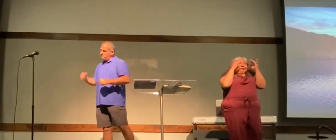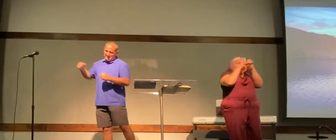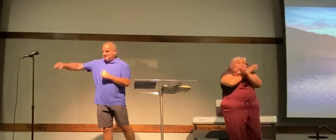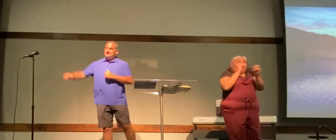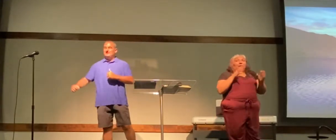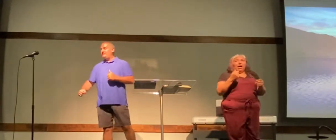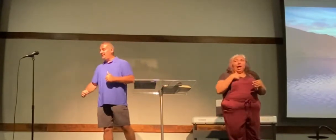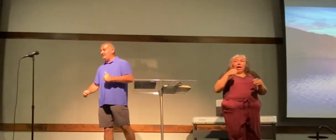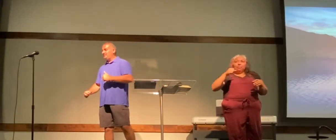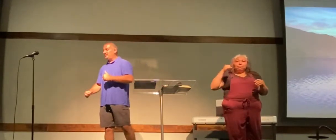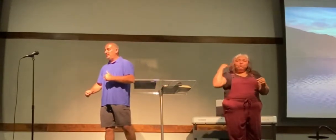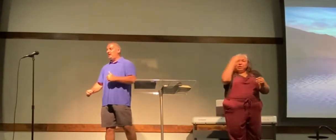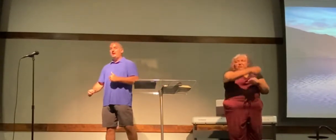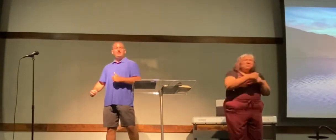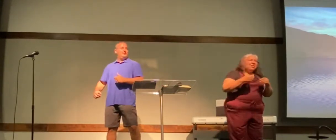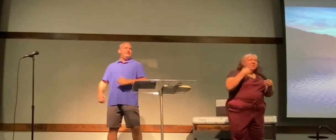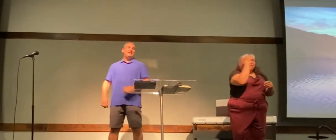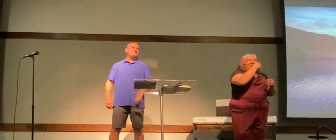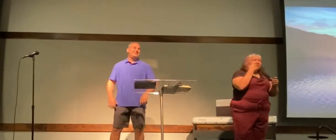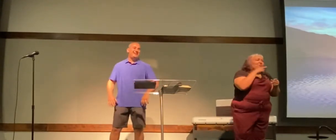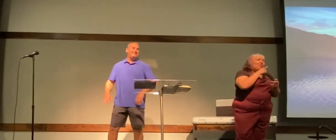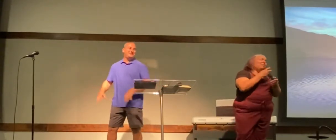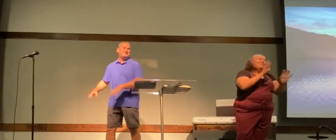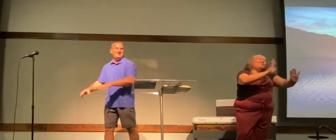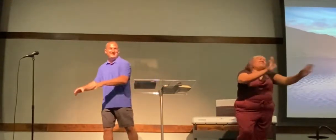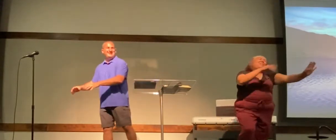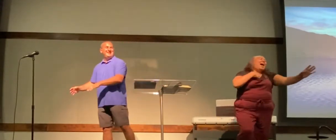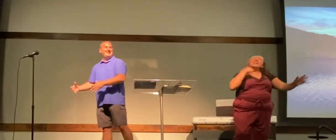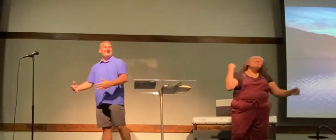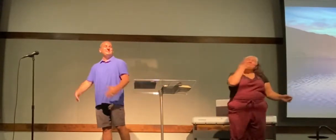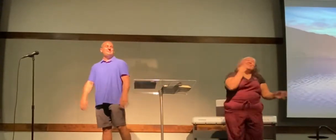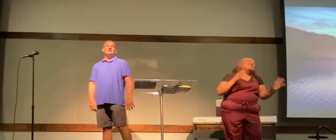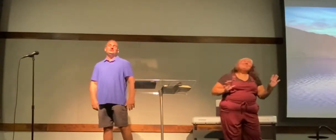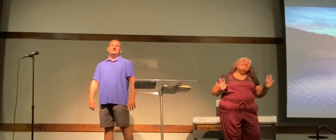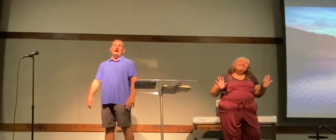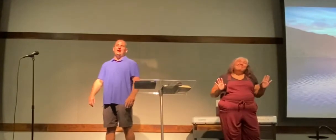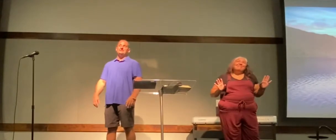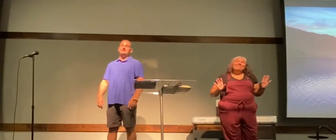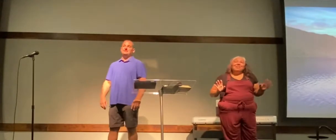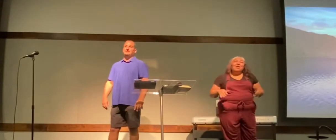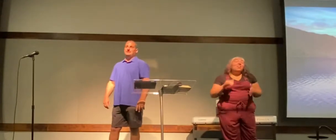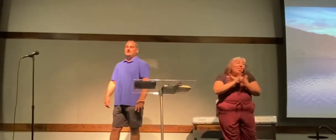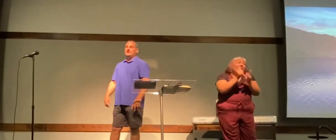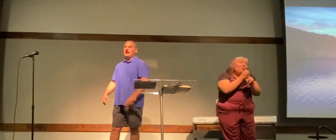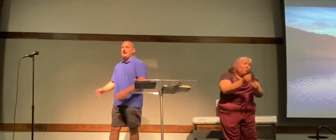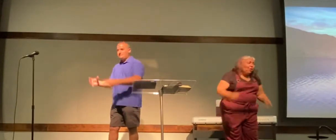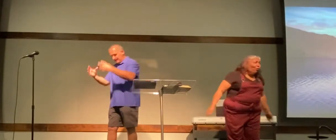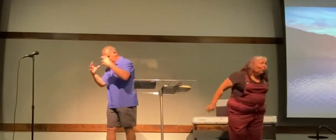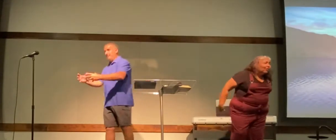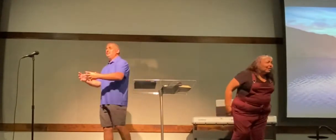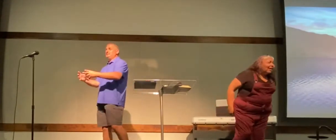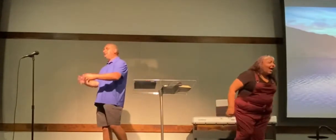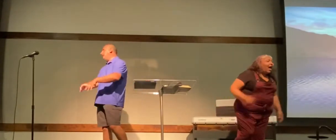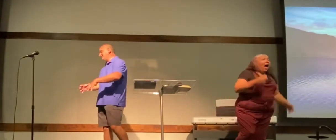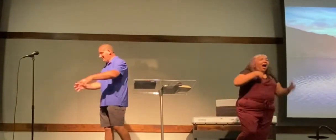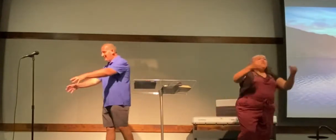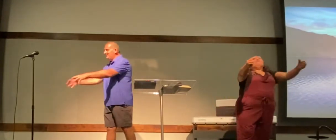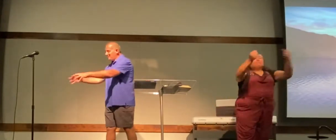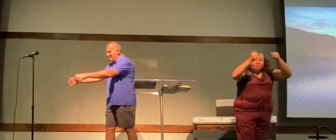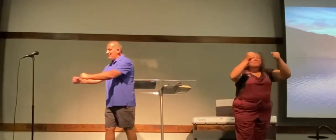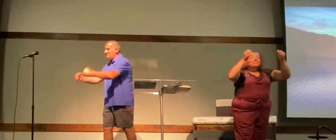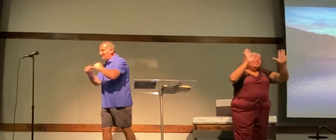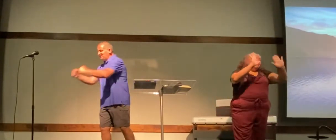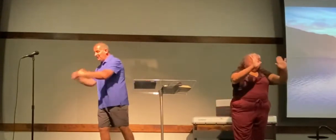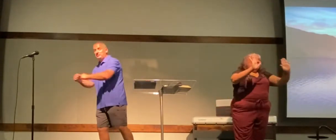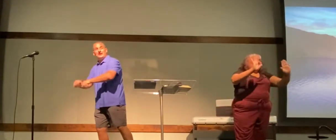then I punched him in the face really hard. No, I'm just kidding, I didn't punch him in the face. That's abuse, guys. I headbutted him. So no, so